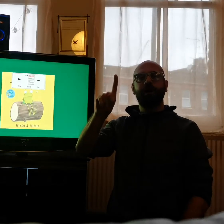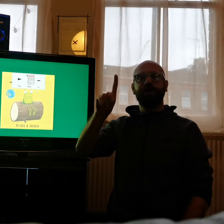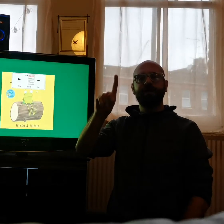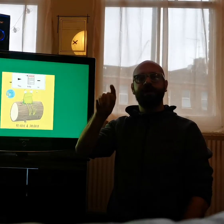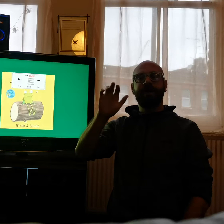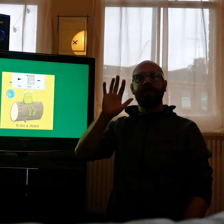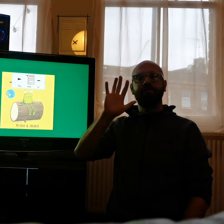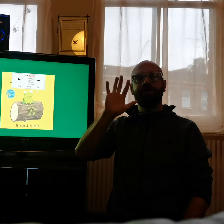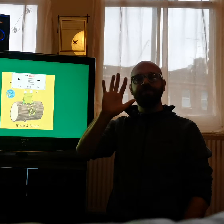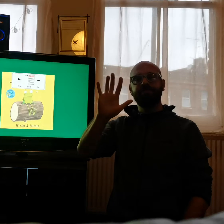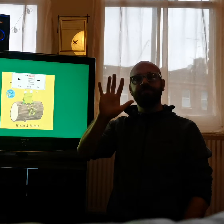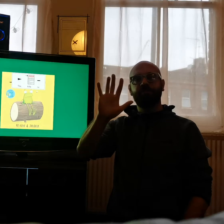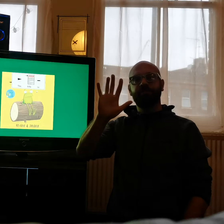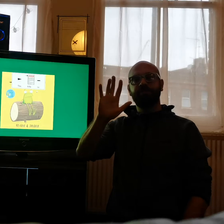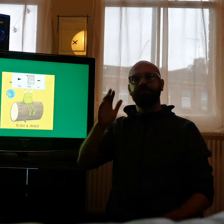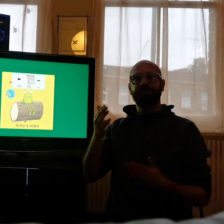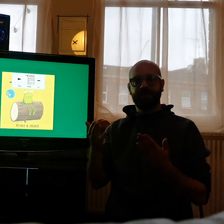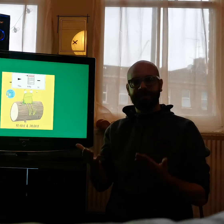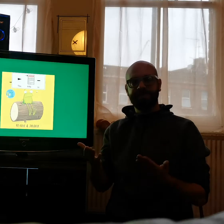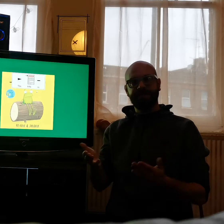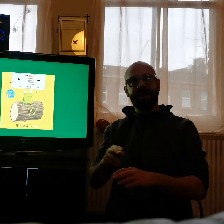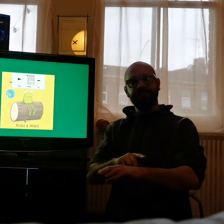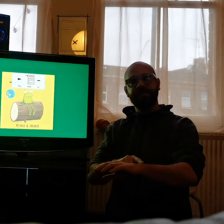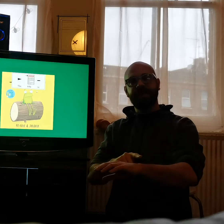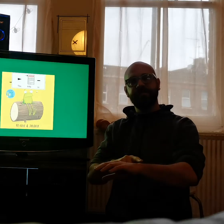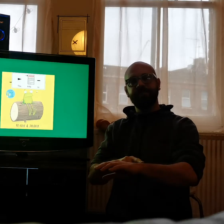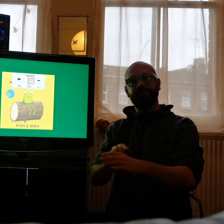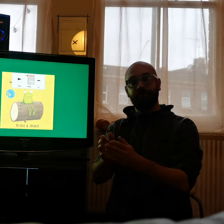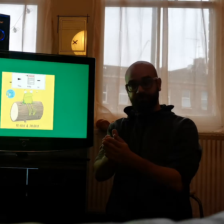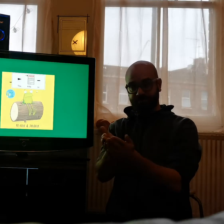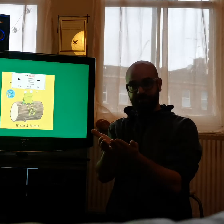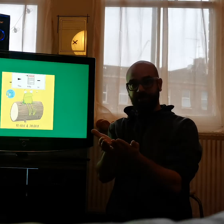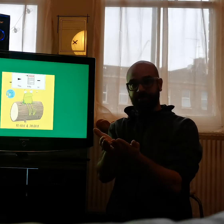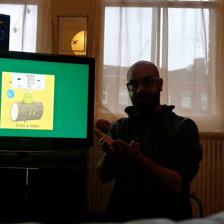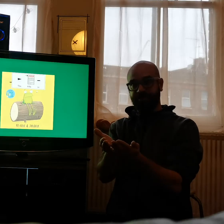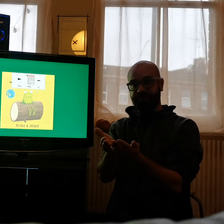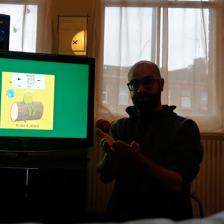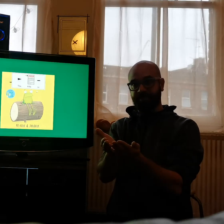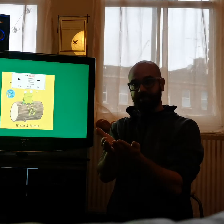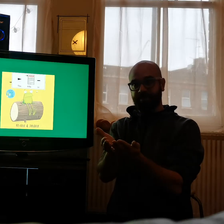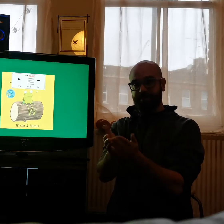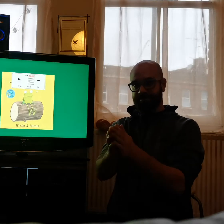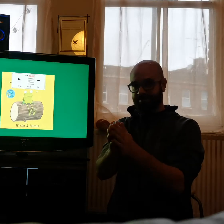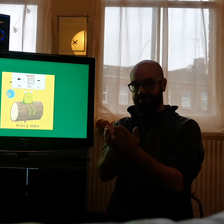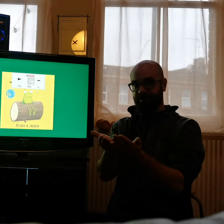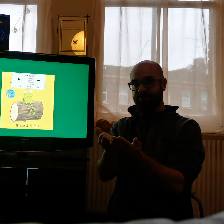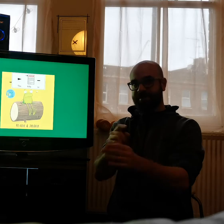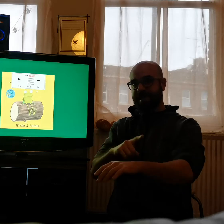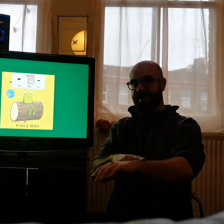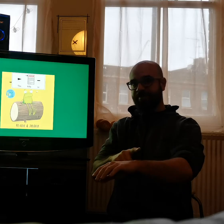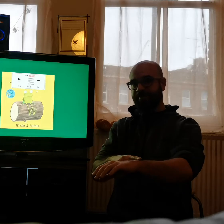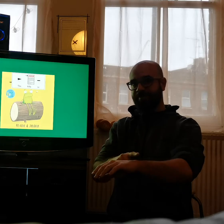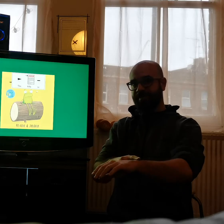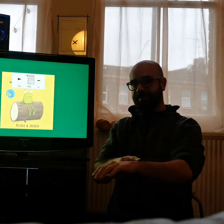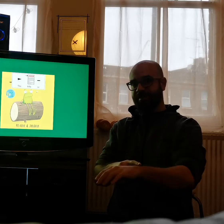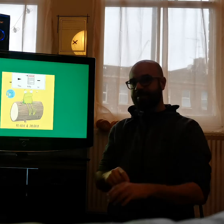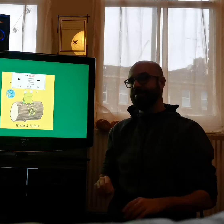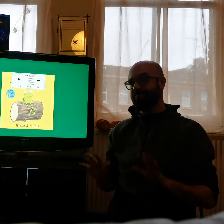5, 4, 3, 2, 1, and we stop. It's now time for story. Story time.